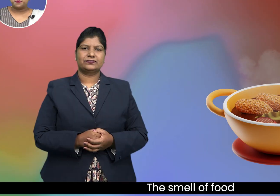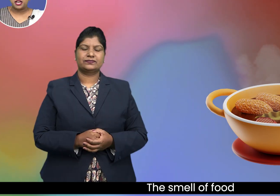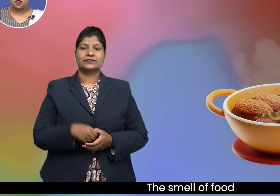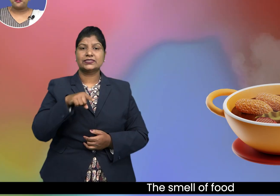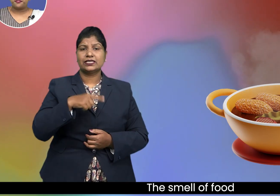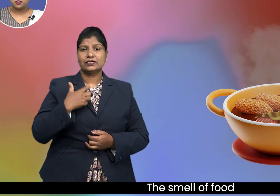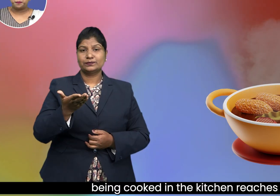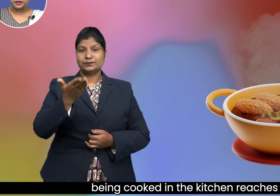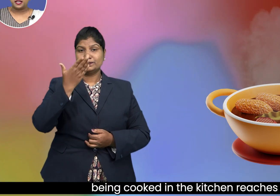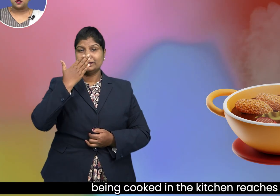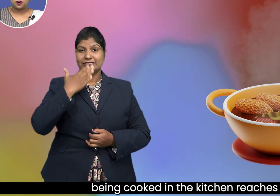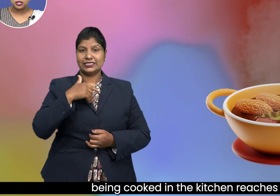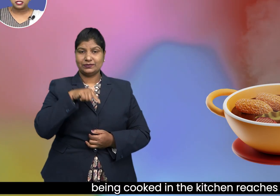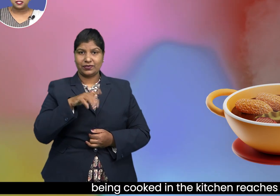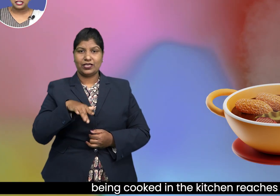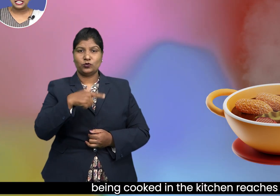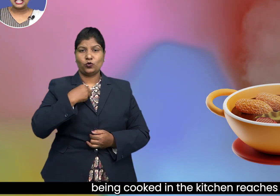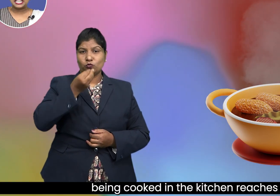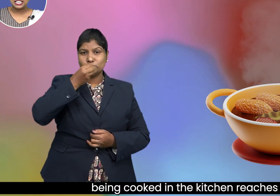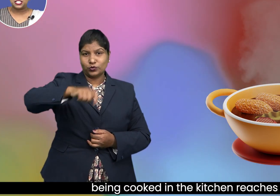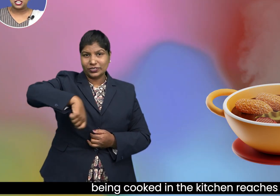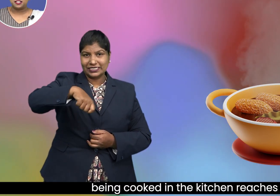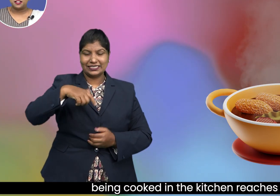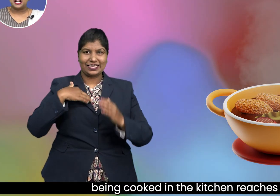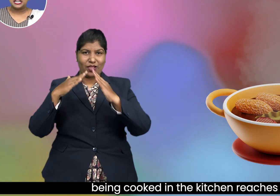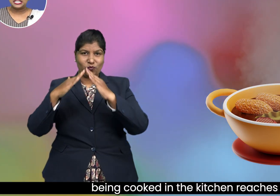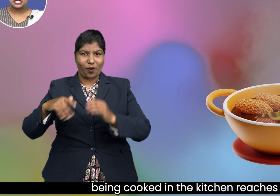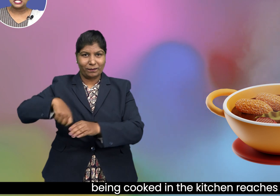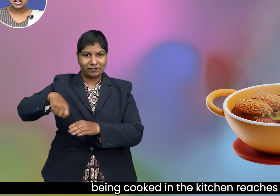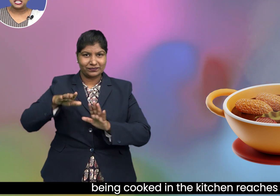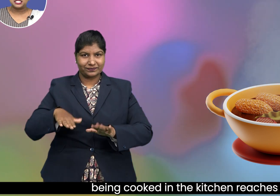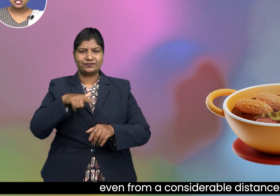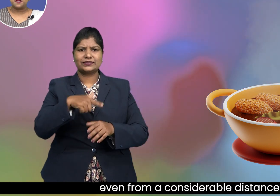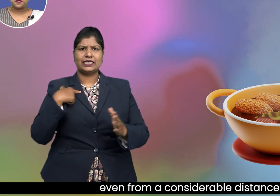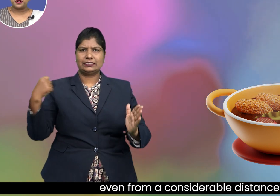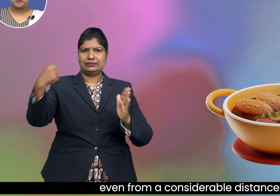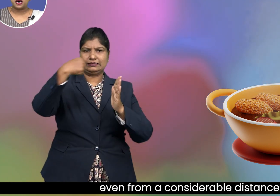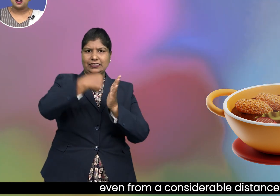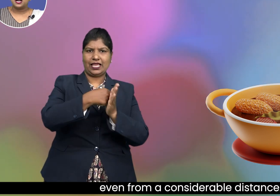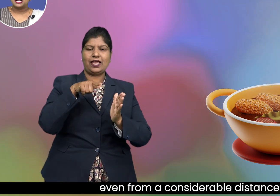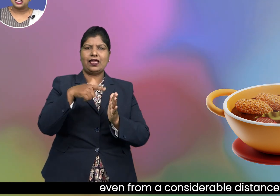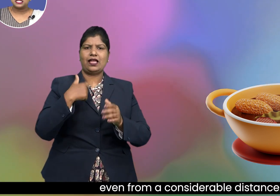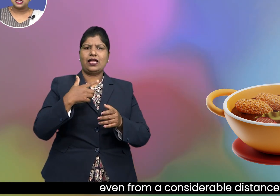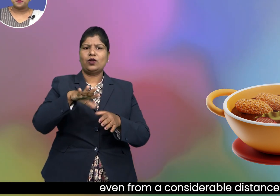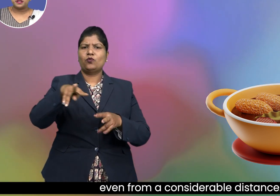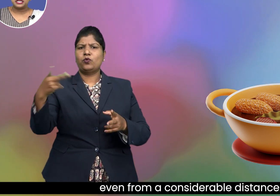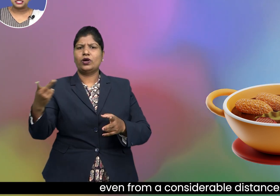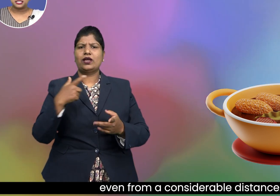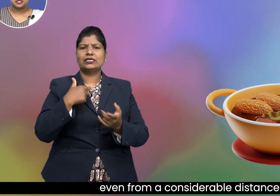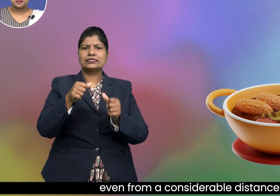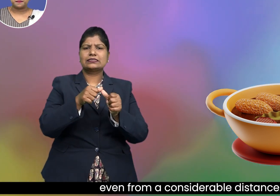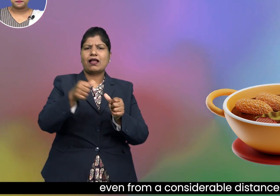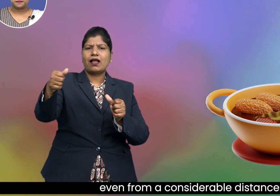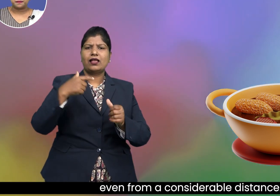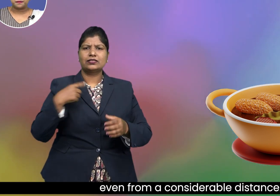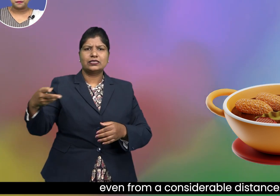The smell of food being cooked in the kitchen reaches us even from a considerable